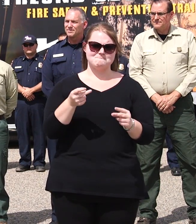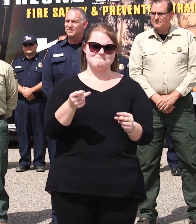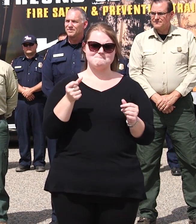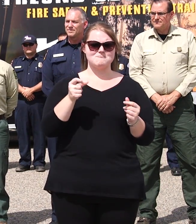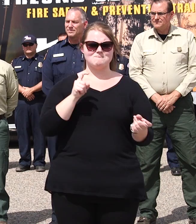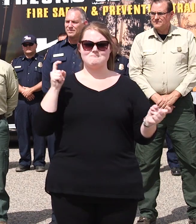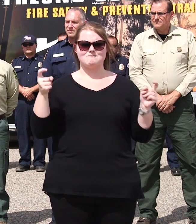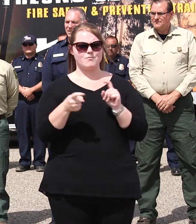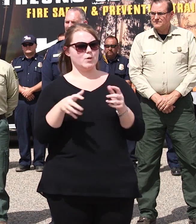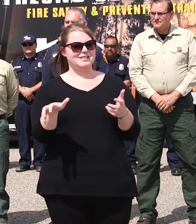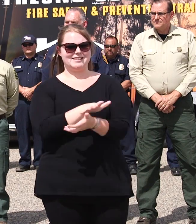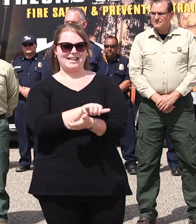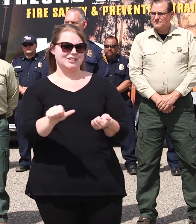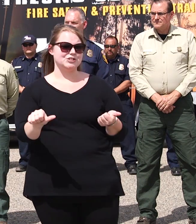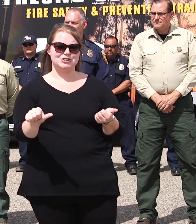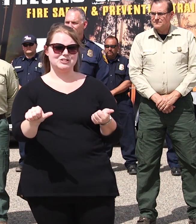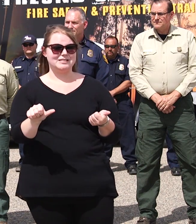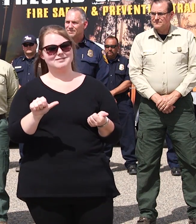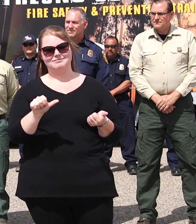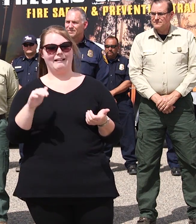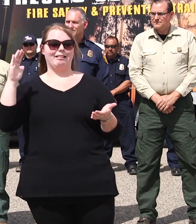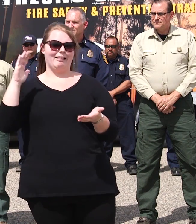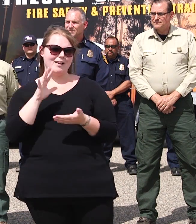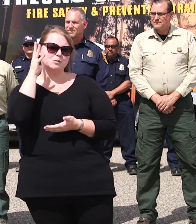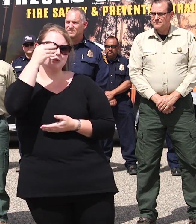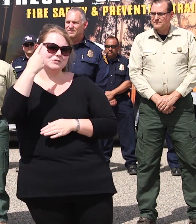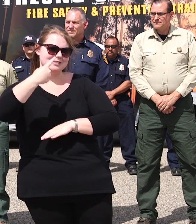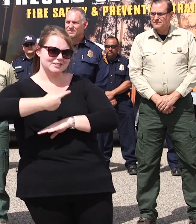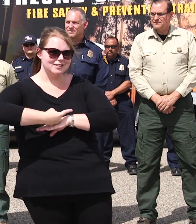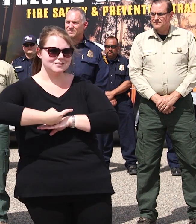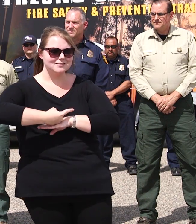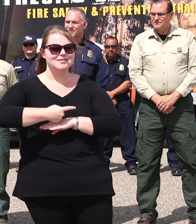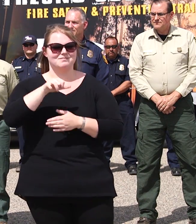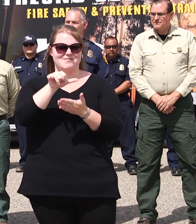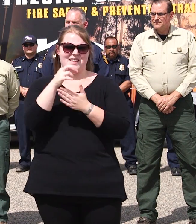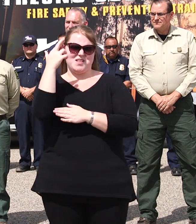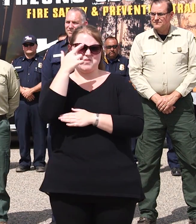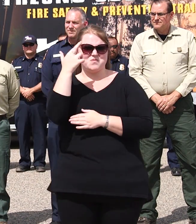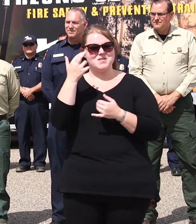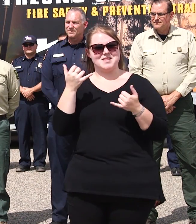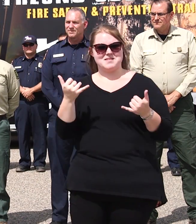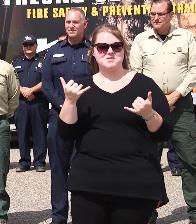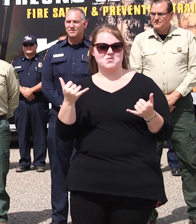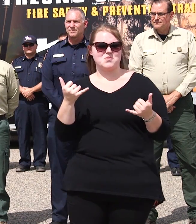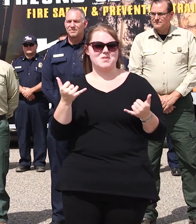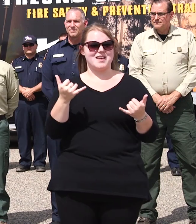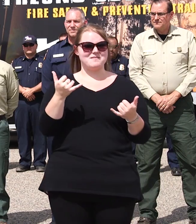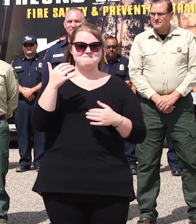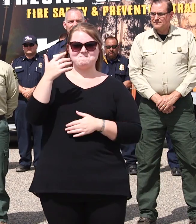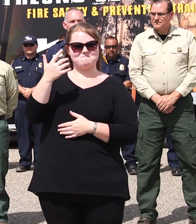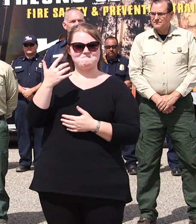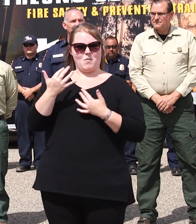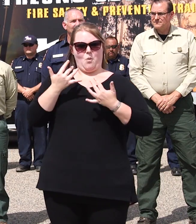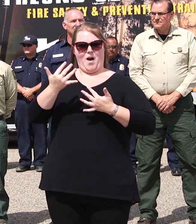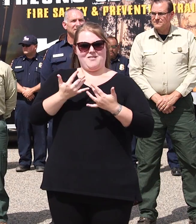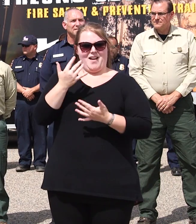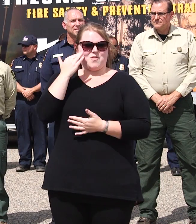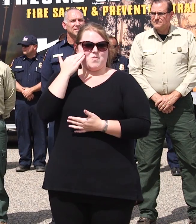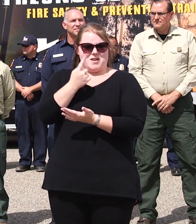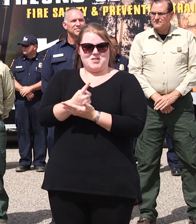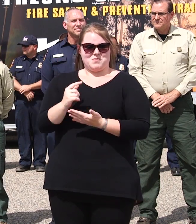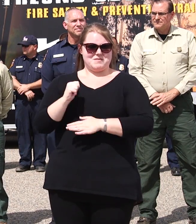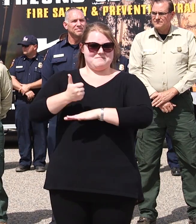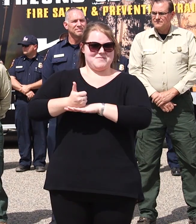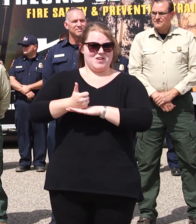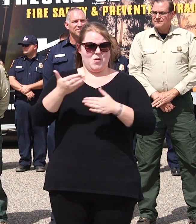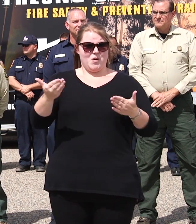into disaster or not so beautiful days. And of course, that's the reason for this Wildfire Awareness Week, that we are here to remind